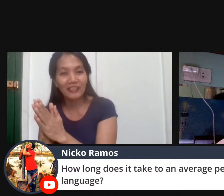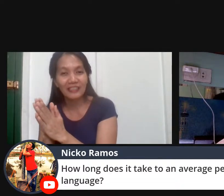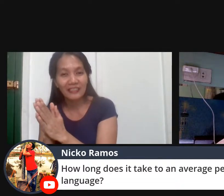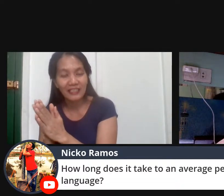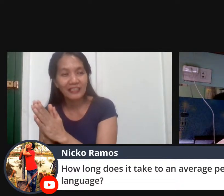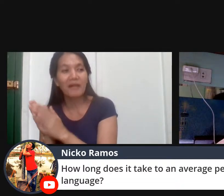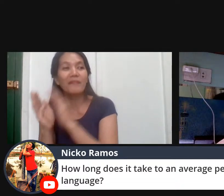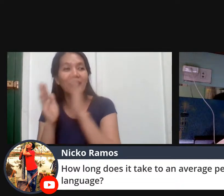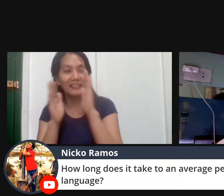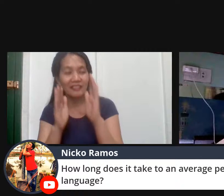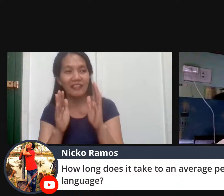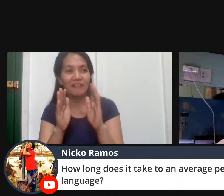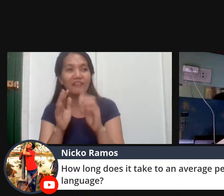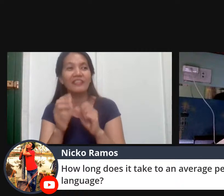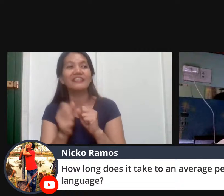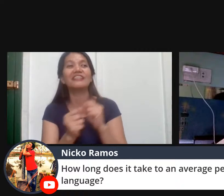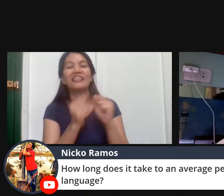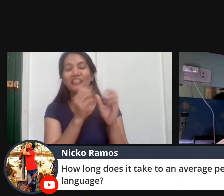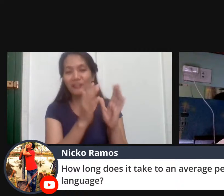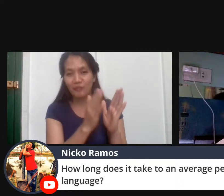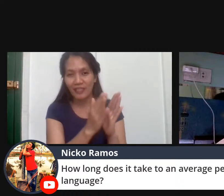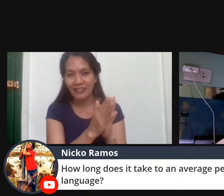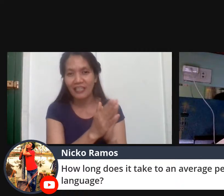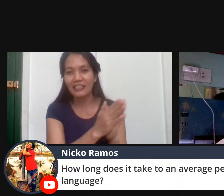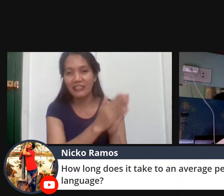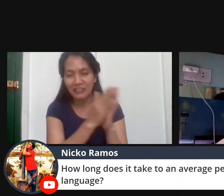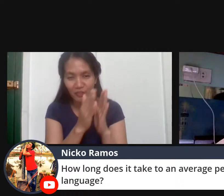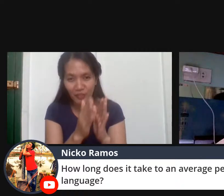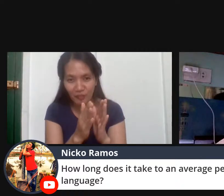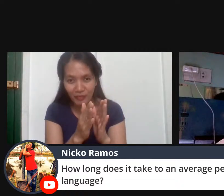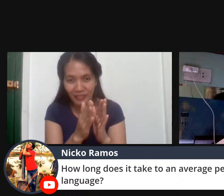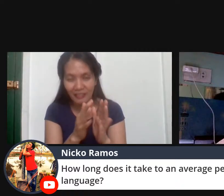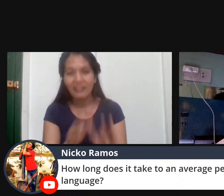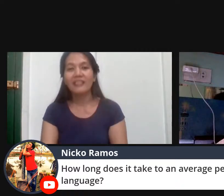nung nagsasalita para sa deaf, isisenyas mo para sa kanya. That is